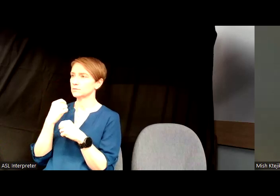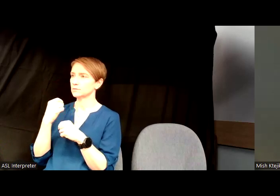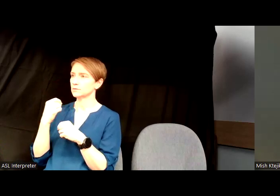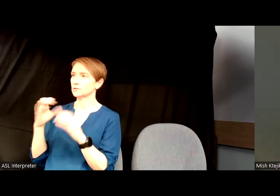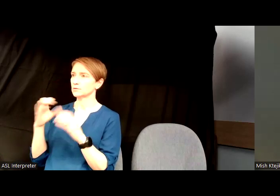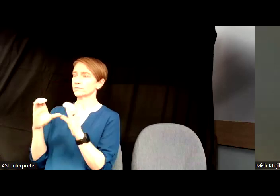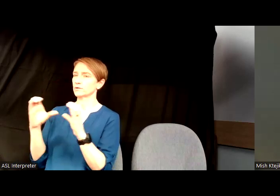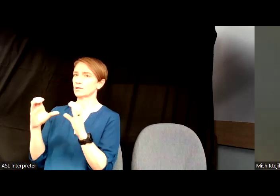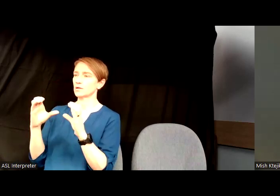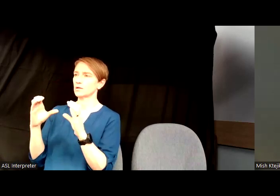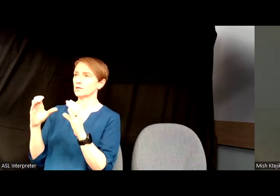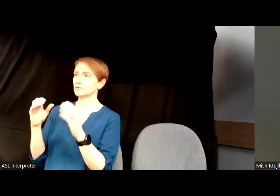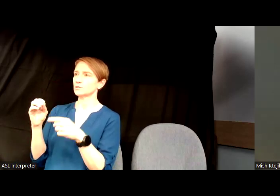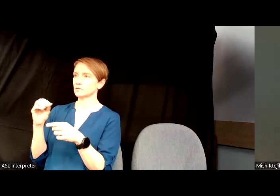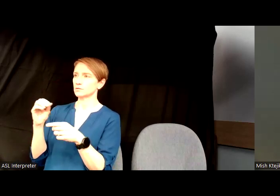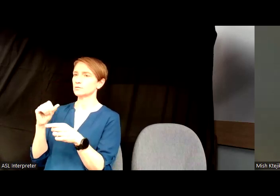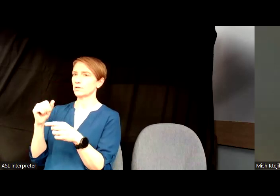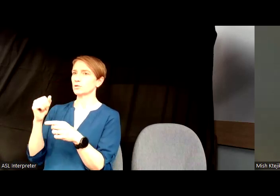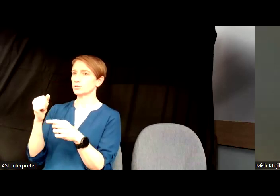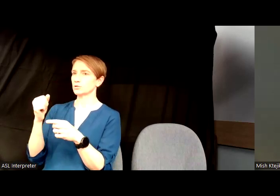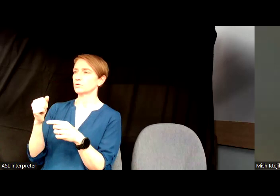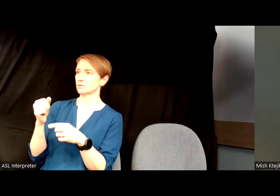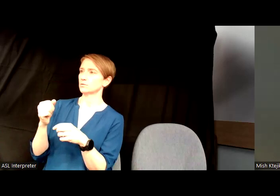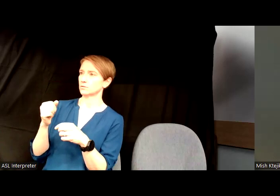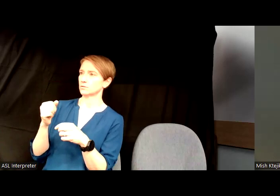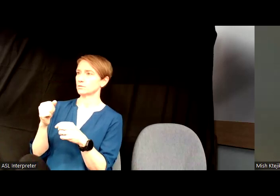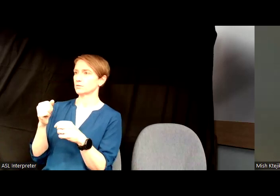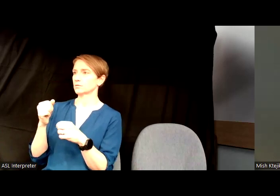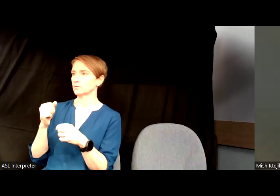I can't see. Yeah, clearly. and their license is good for another, what, 10 years?